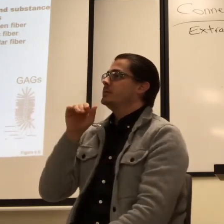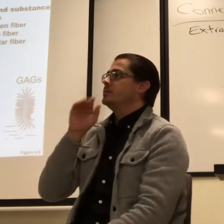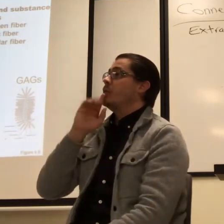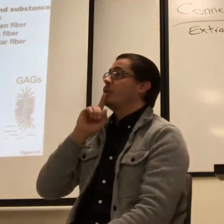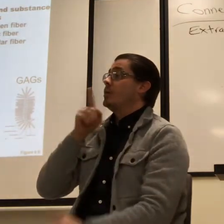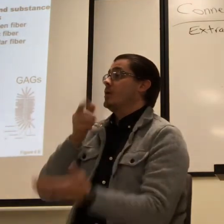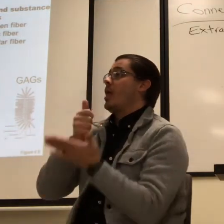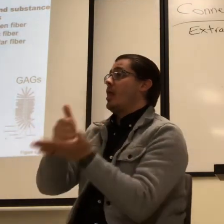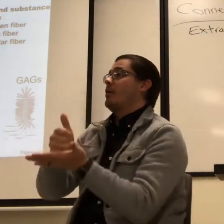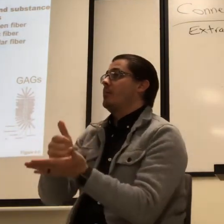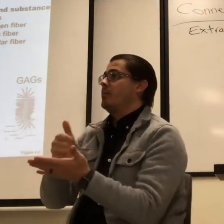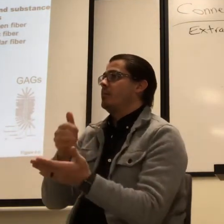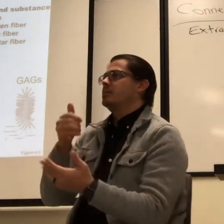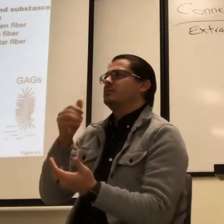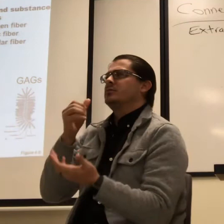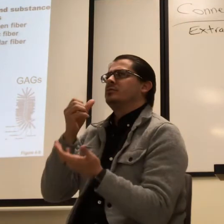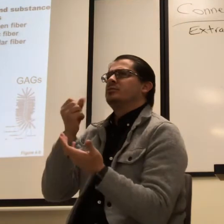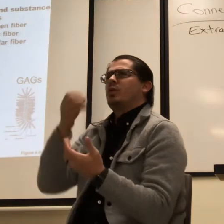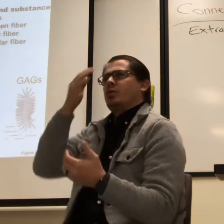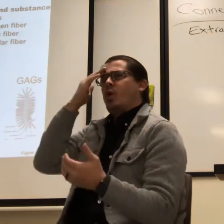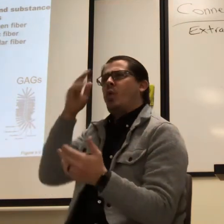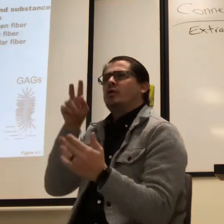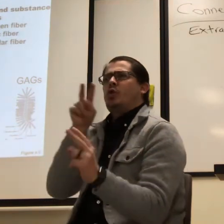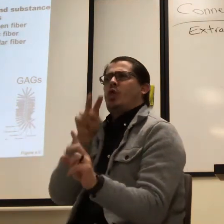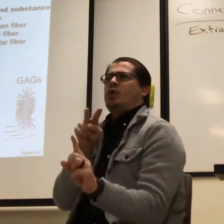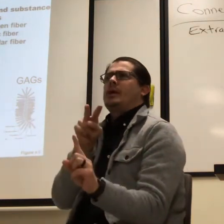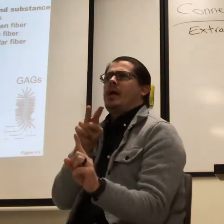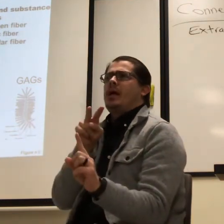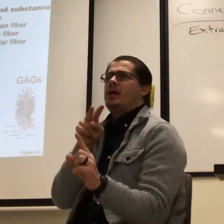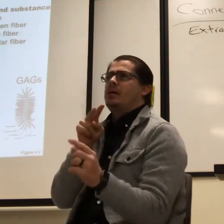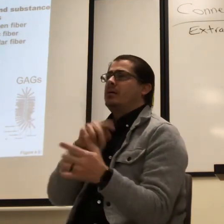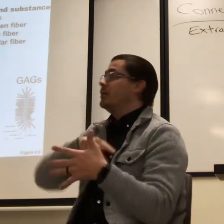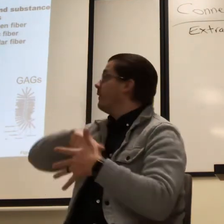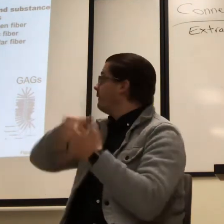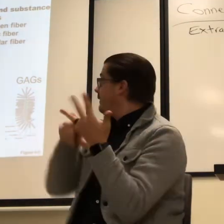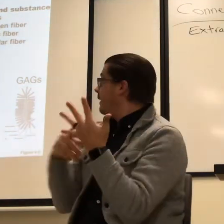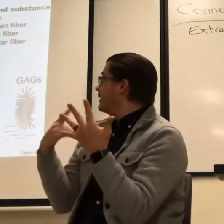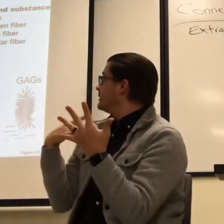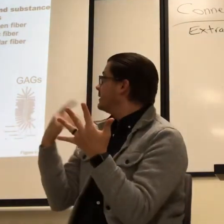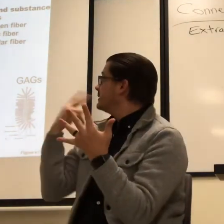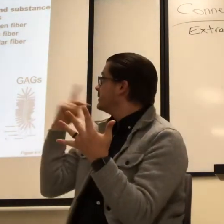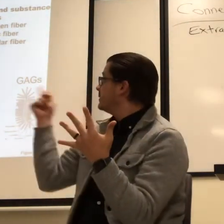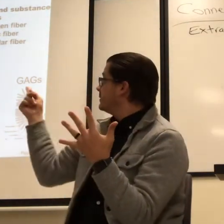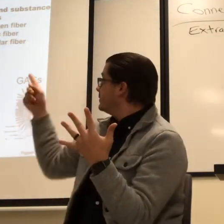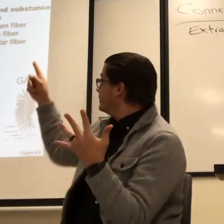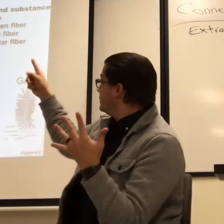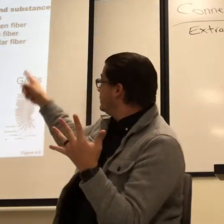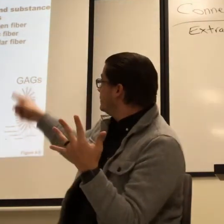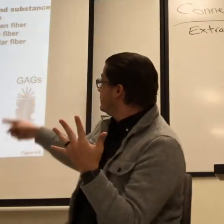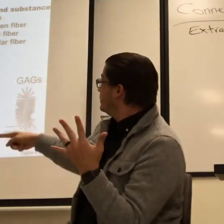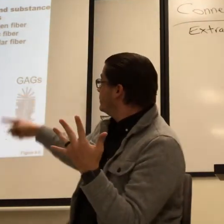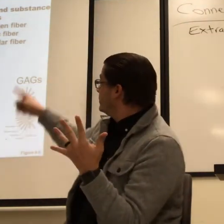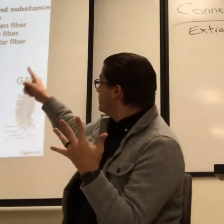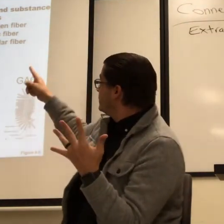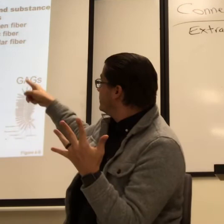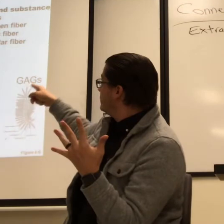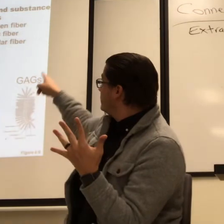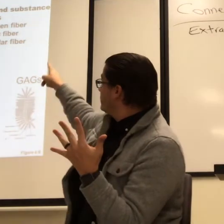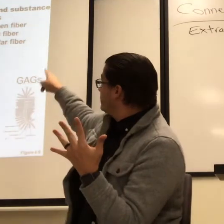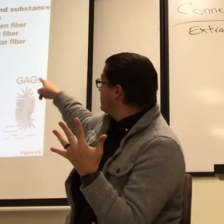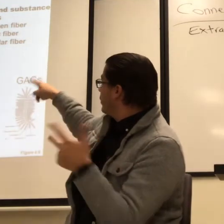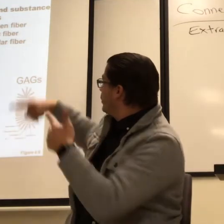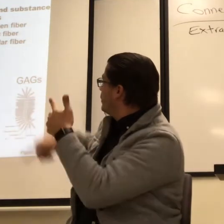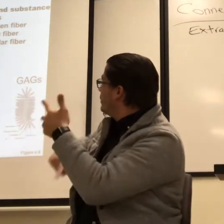know, what you're looking at. And I put the 3 different fiber types we commonly see: collagen, elastic, reticular fibers.